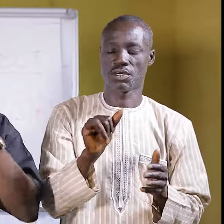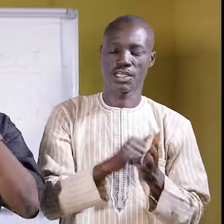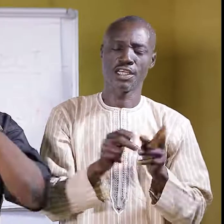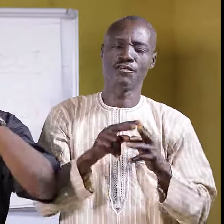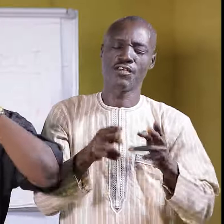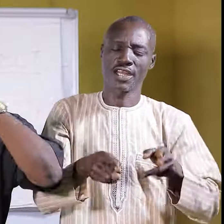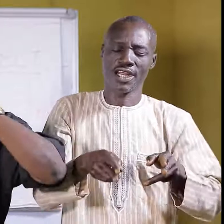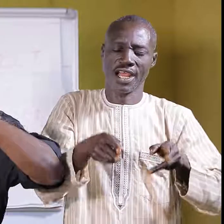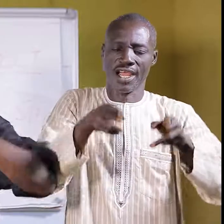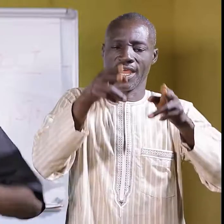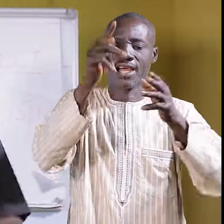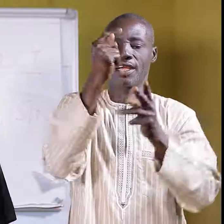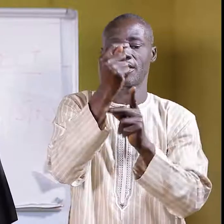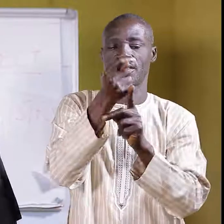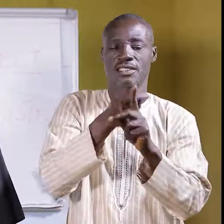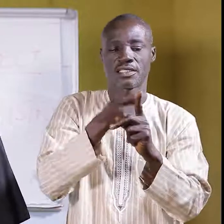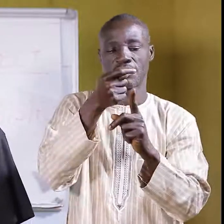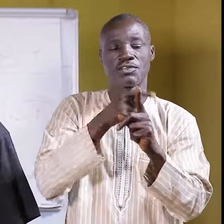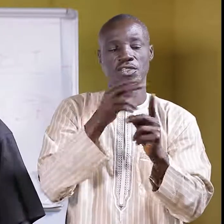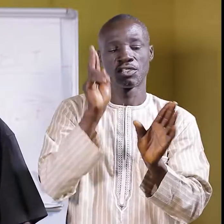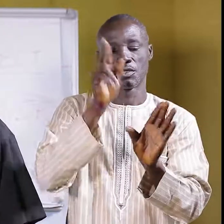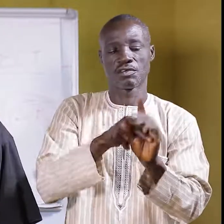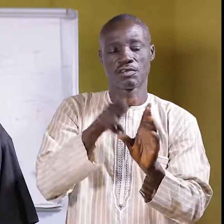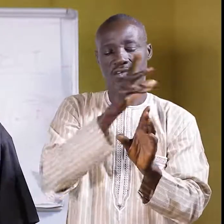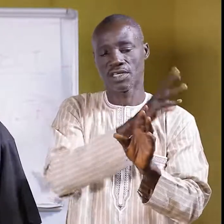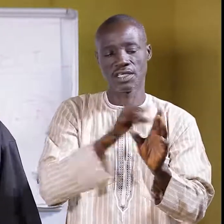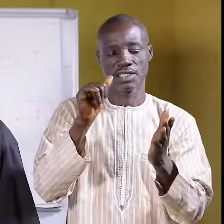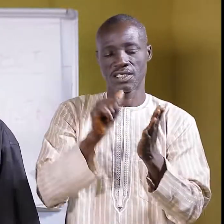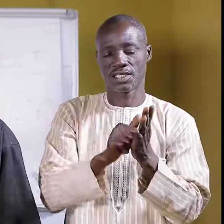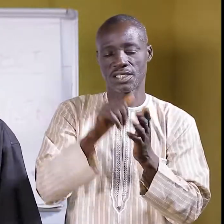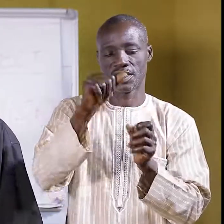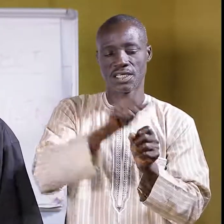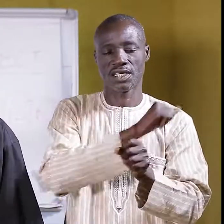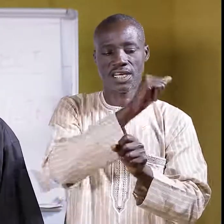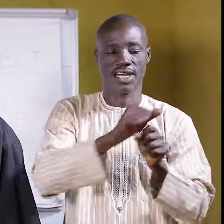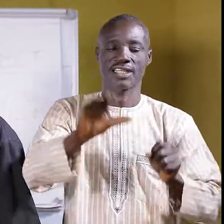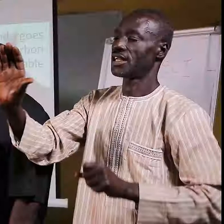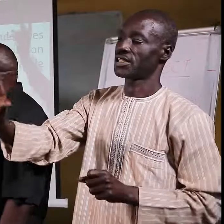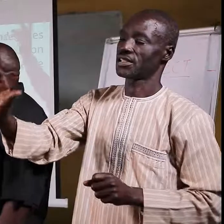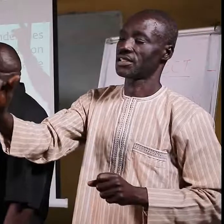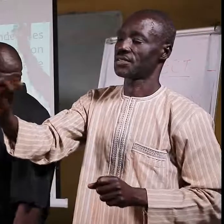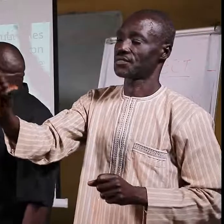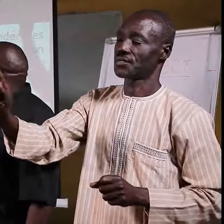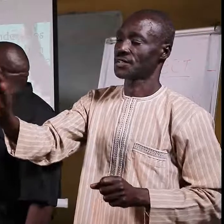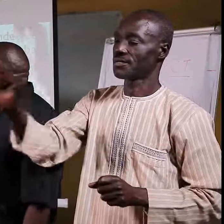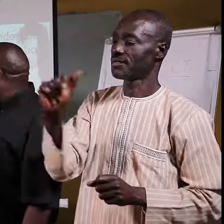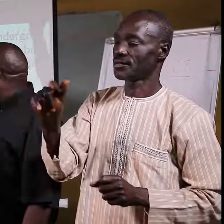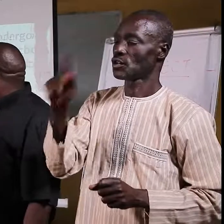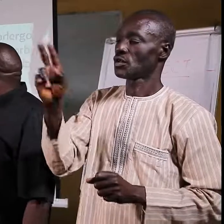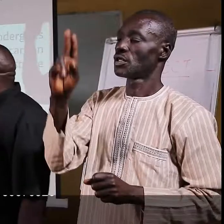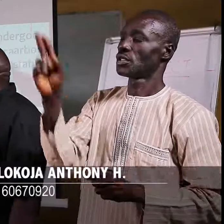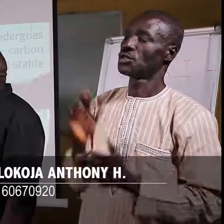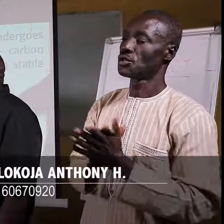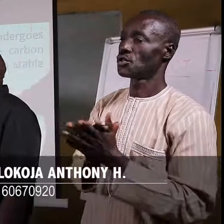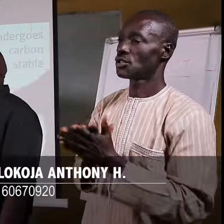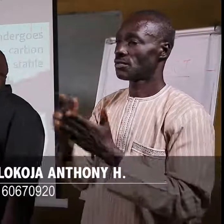amount of temperature is involved, and a catalyst known as nickel catalyst is involved in the reaction. You can use, apart from